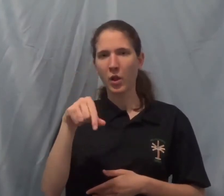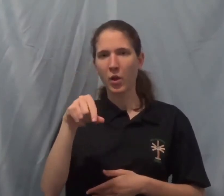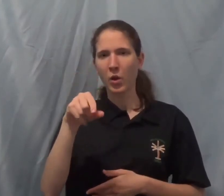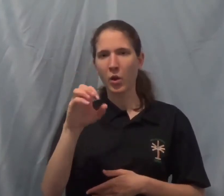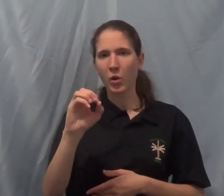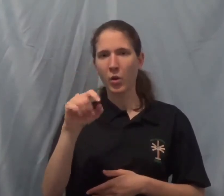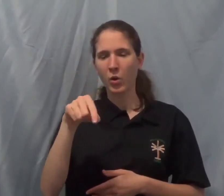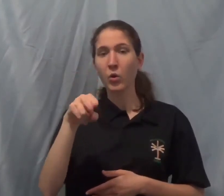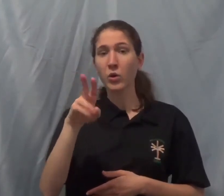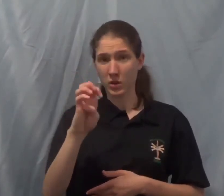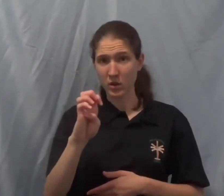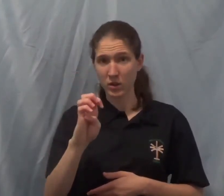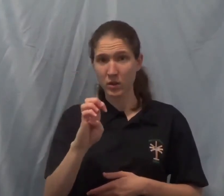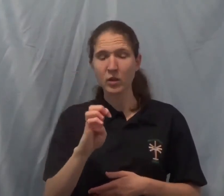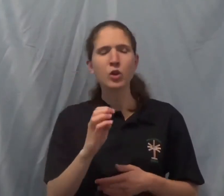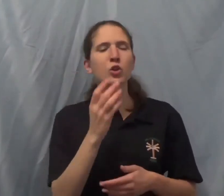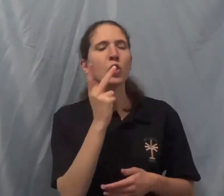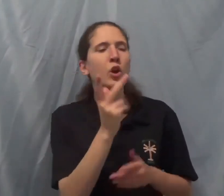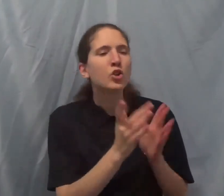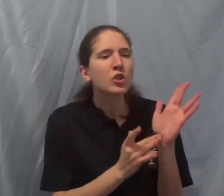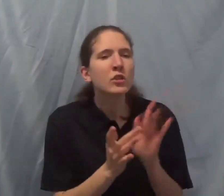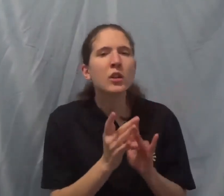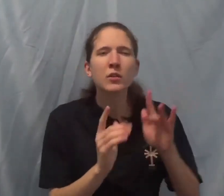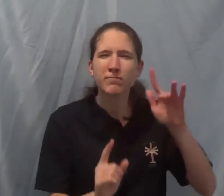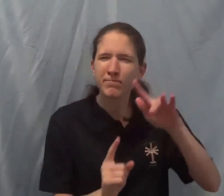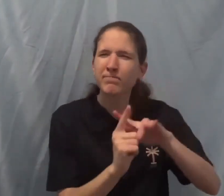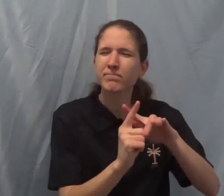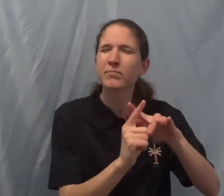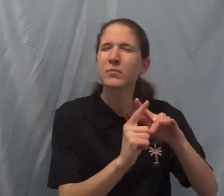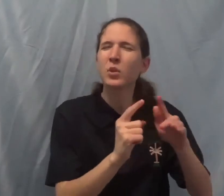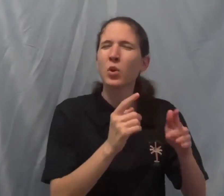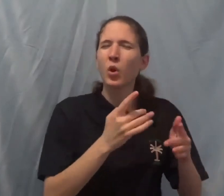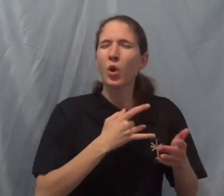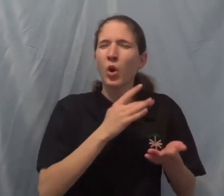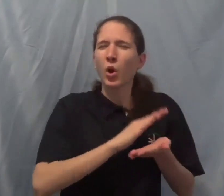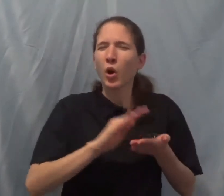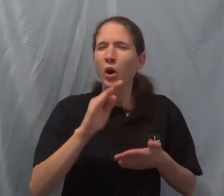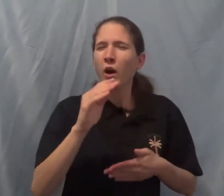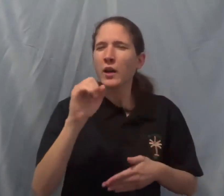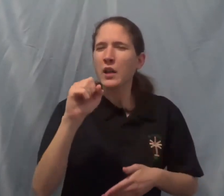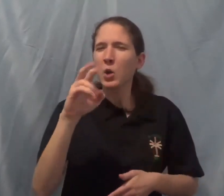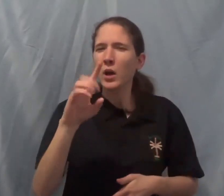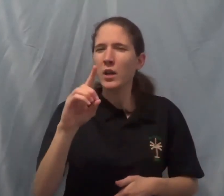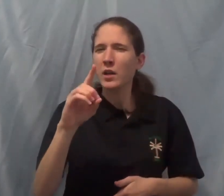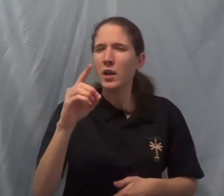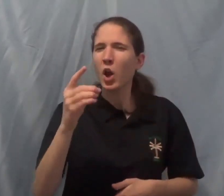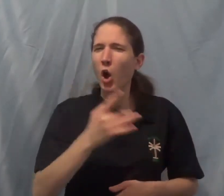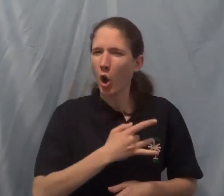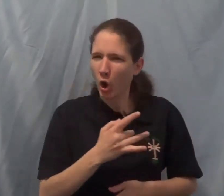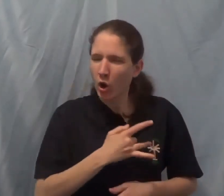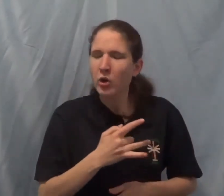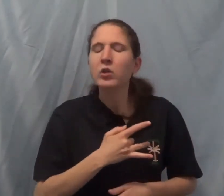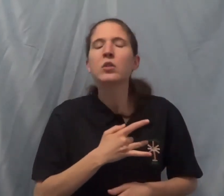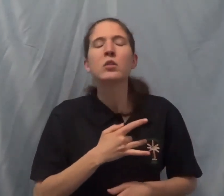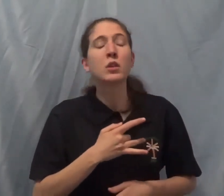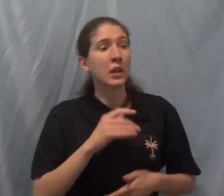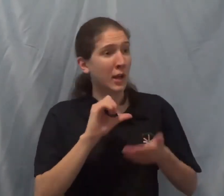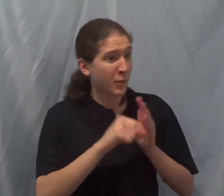And we have Sister Faustina, who journaled her visions of our Lord, her locutions, called the diary.